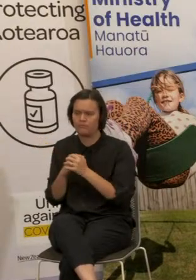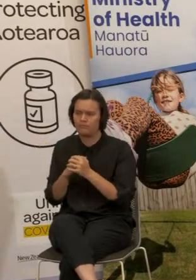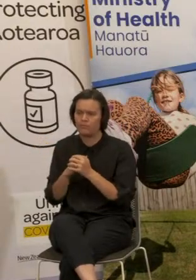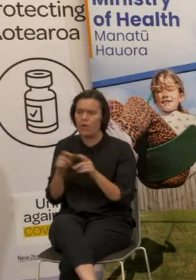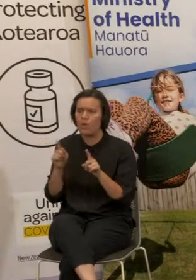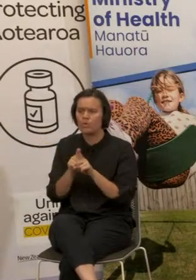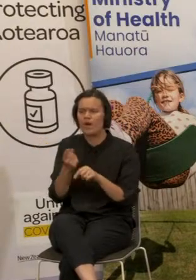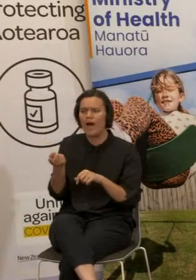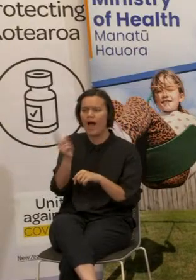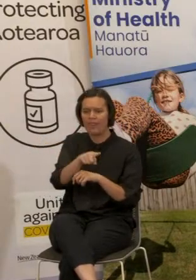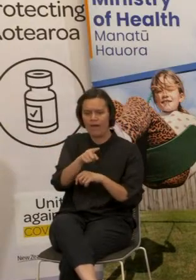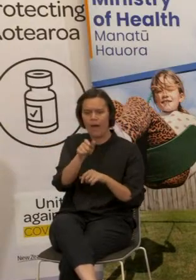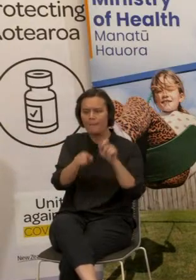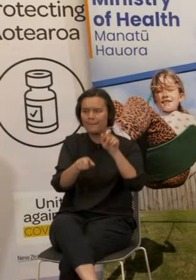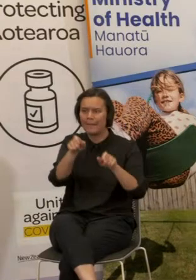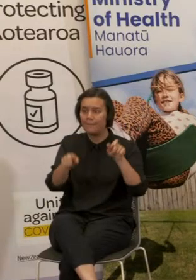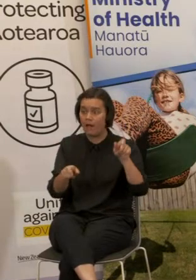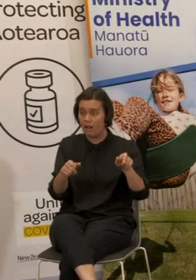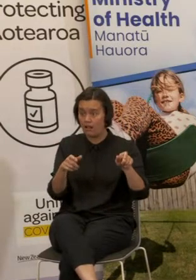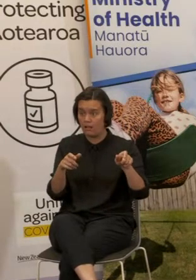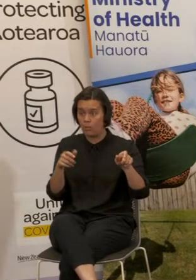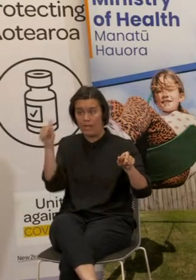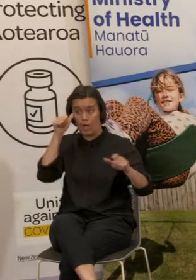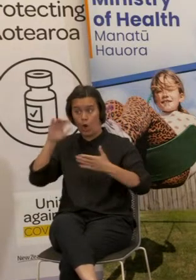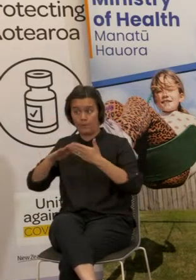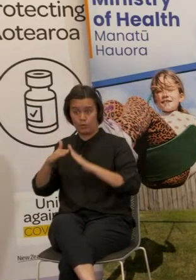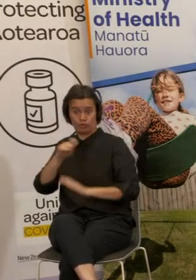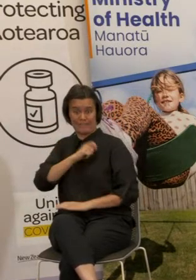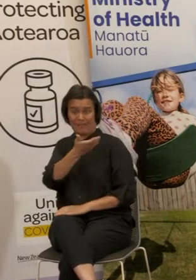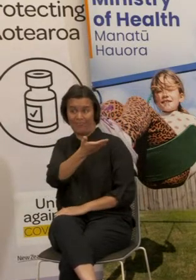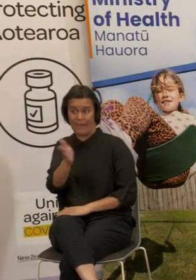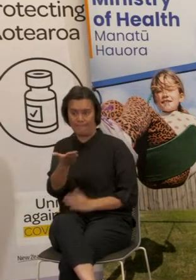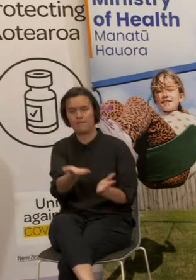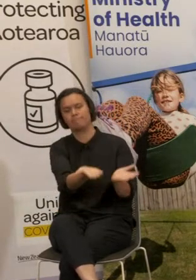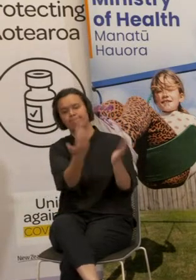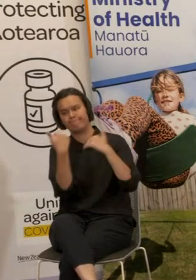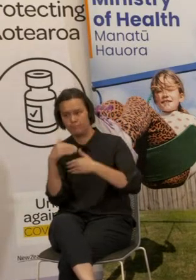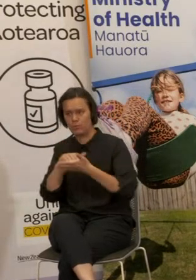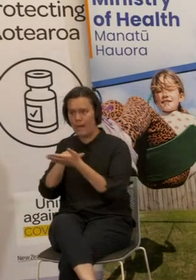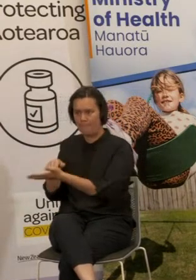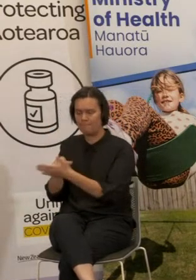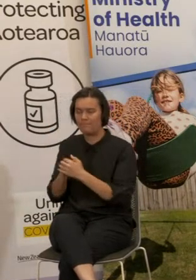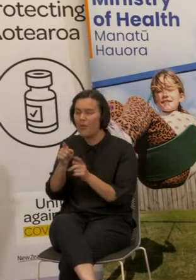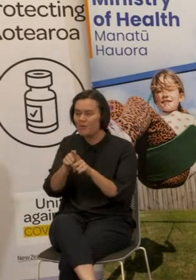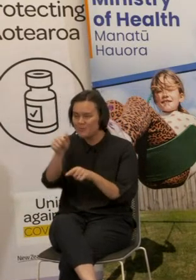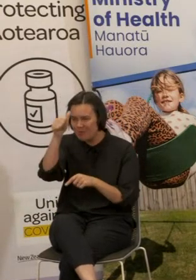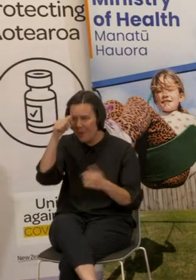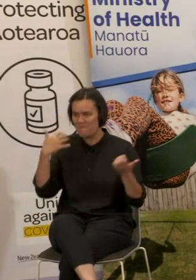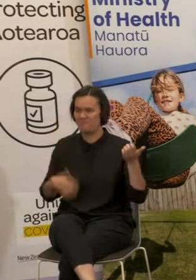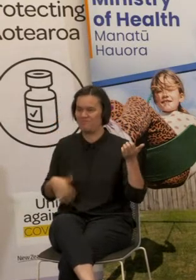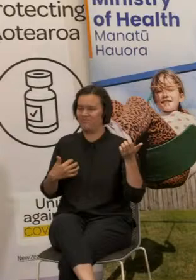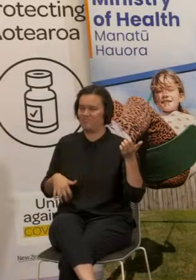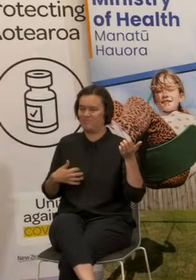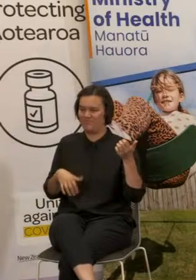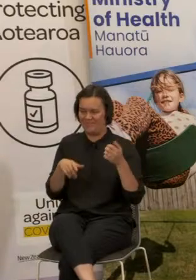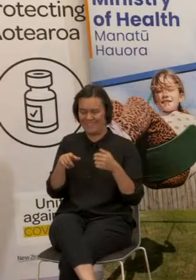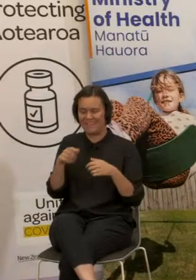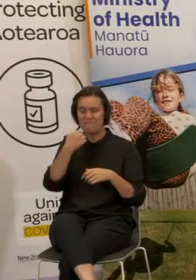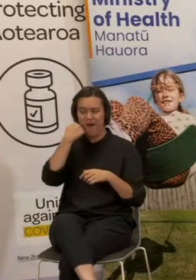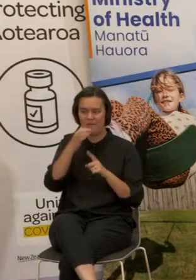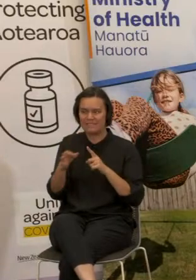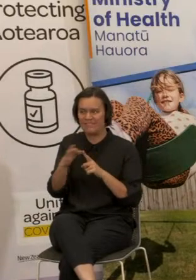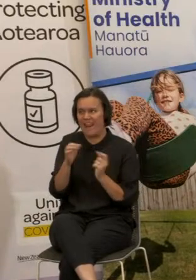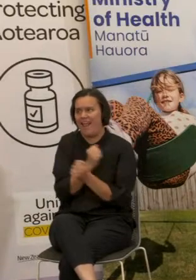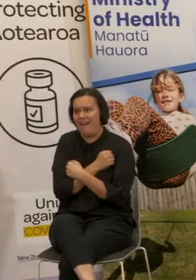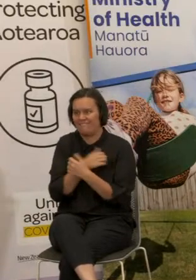trust. There's often a band. I don't know about bands, but Māori and Pacific people, we love a band when we're getting vaccinated. There's always